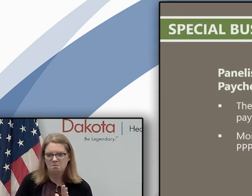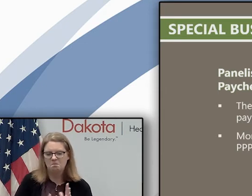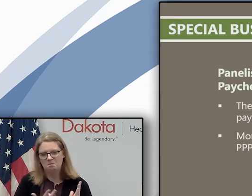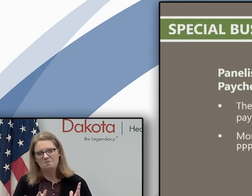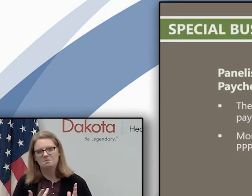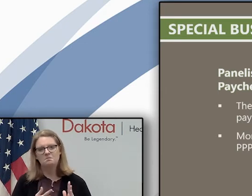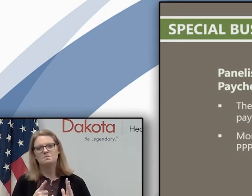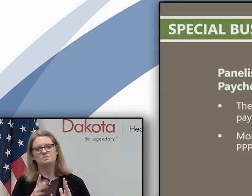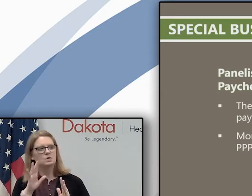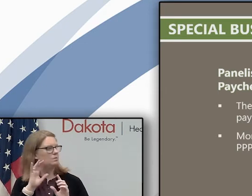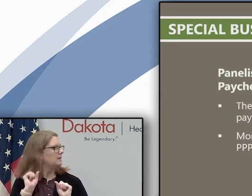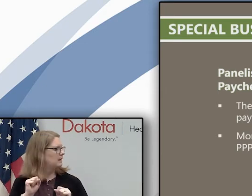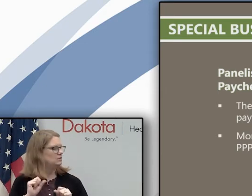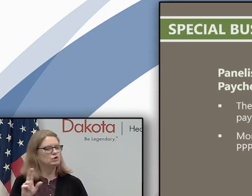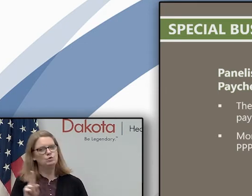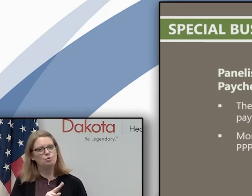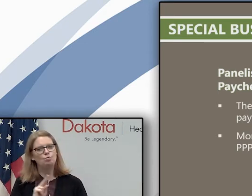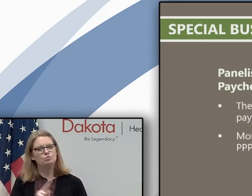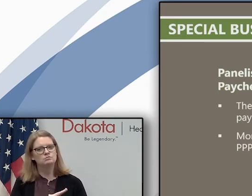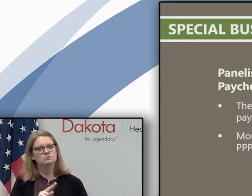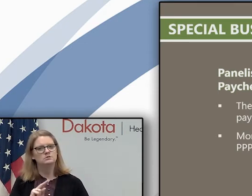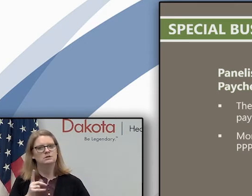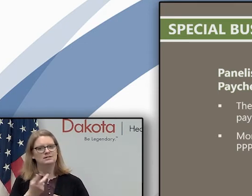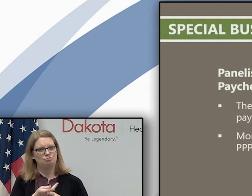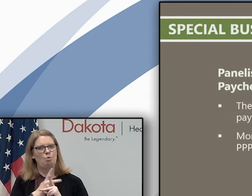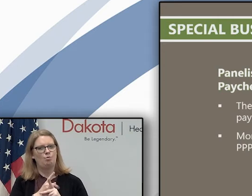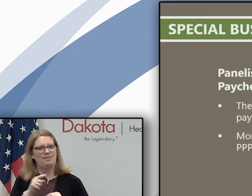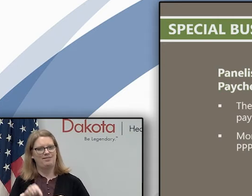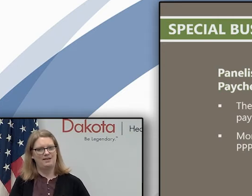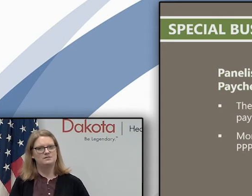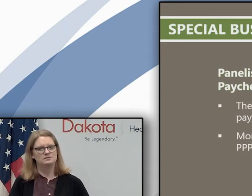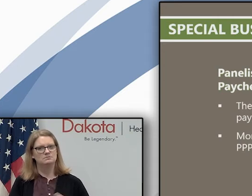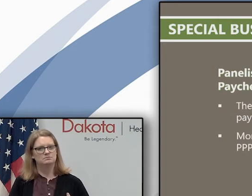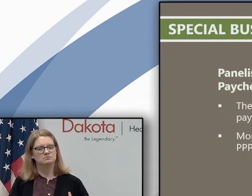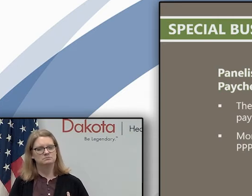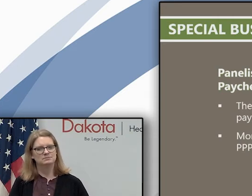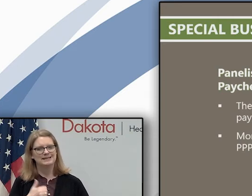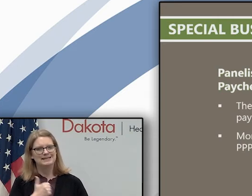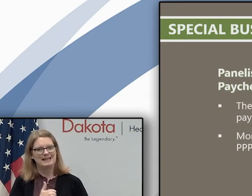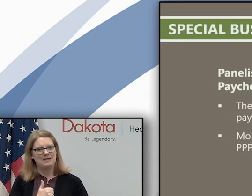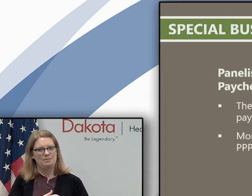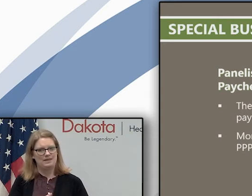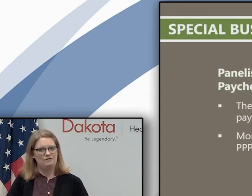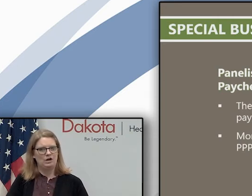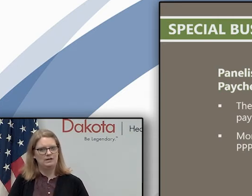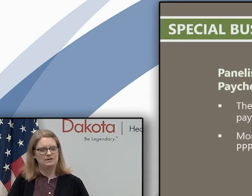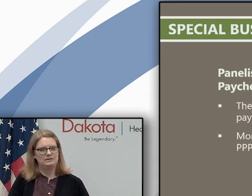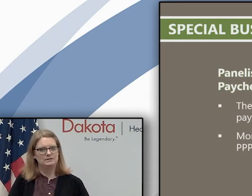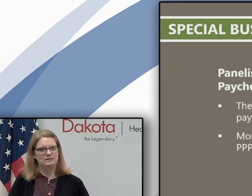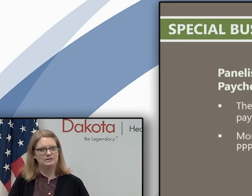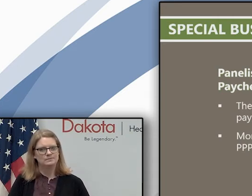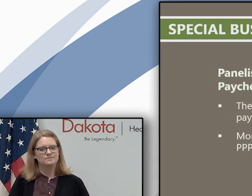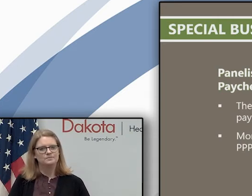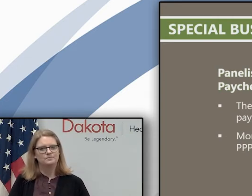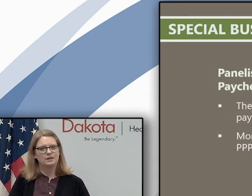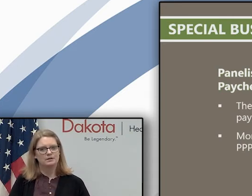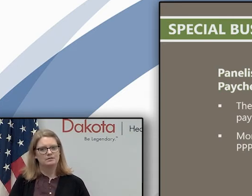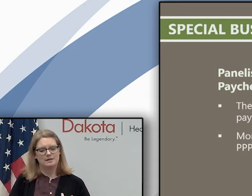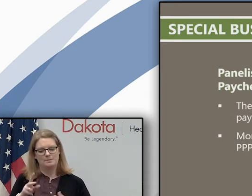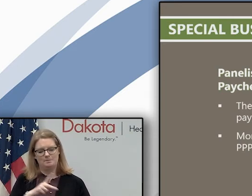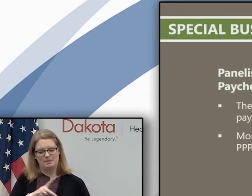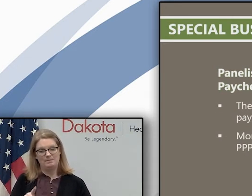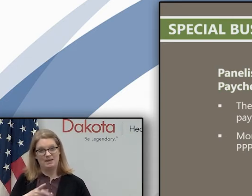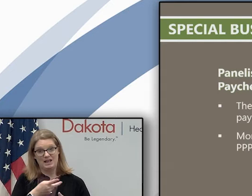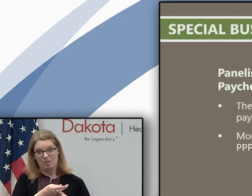likely that you'll be able to utilize this loan in a way that will trigger the forgiveness, and in that sense, the PPP